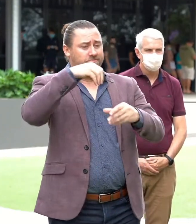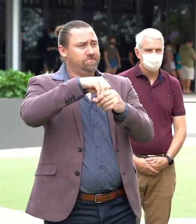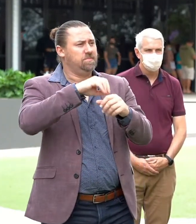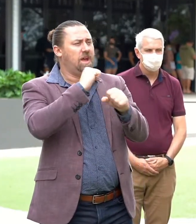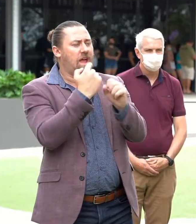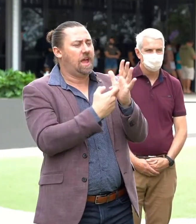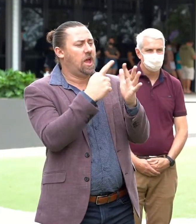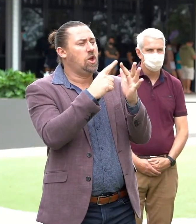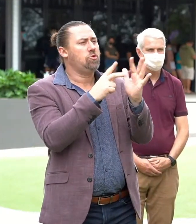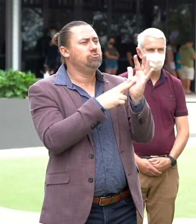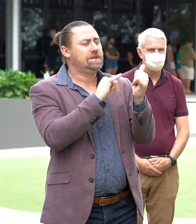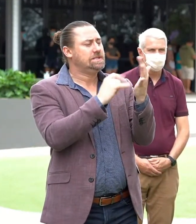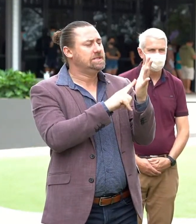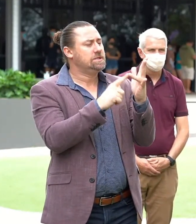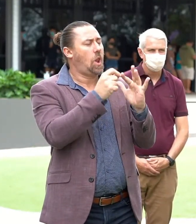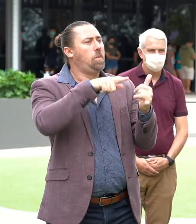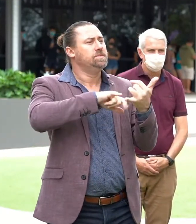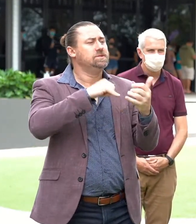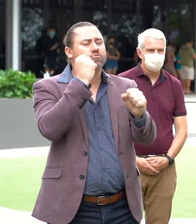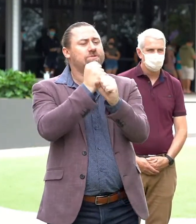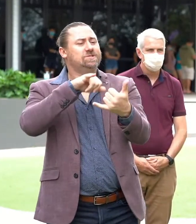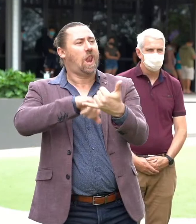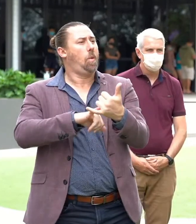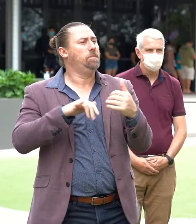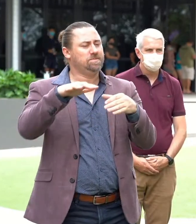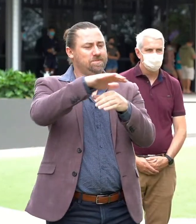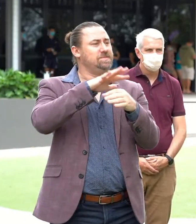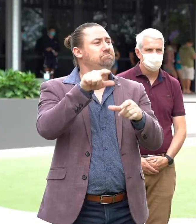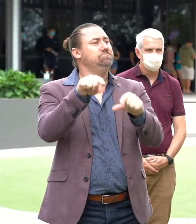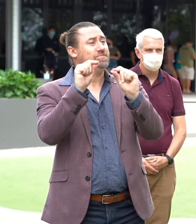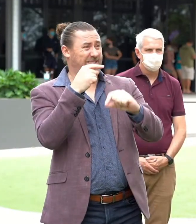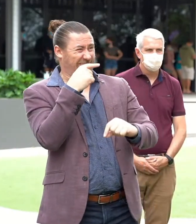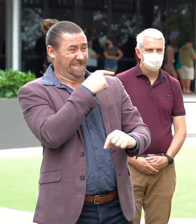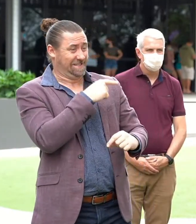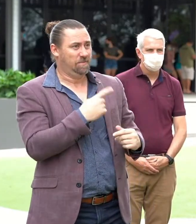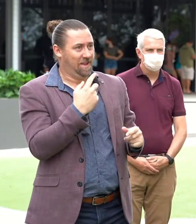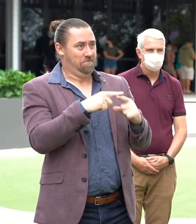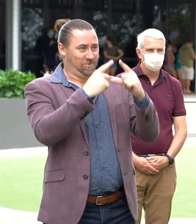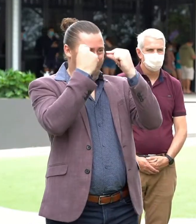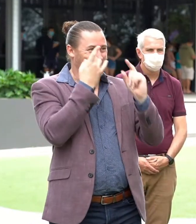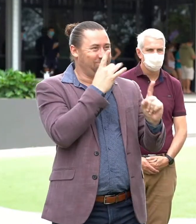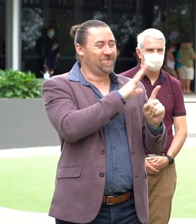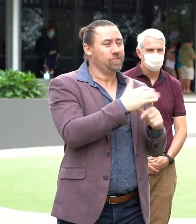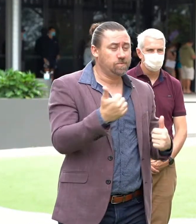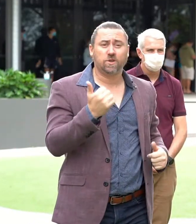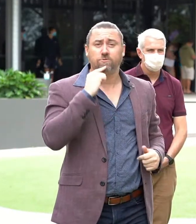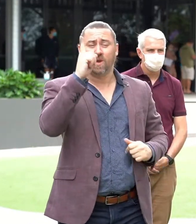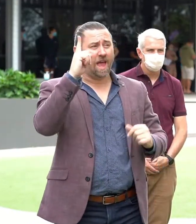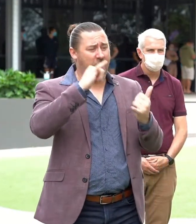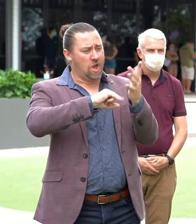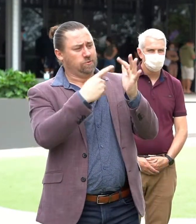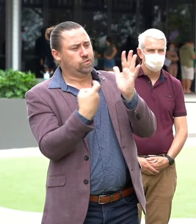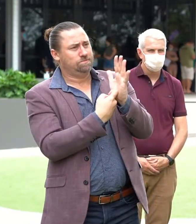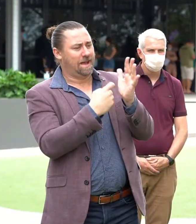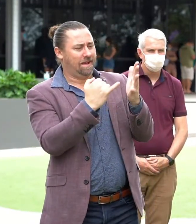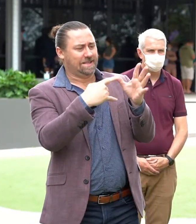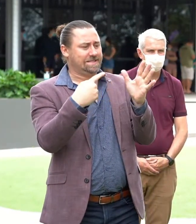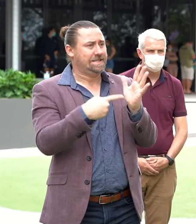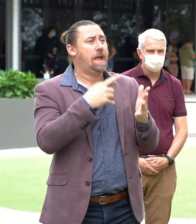Kelly here with us at Cav Road. Today, of course, is, as I said, Super Saturday. We've got